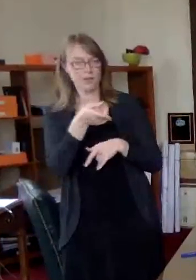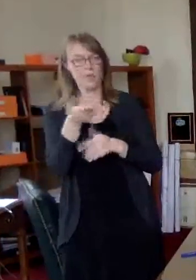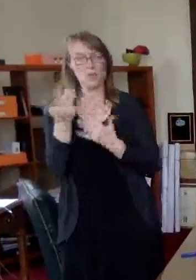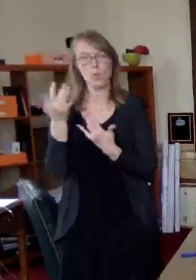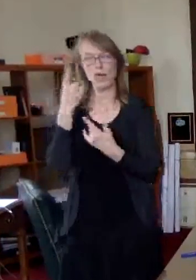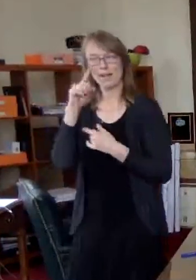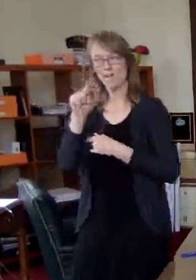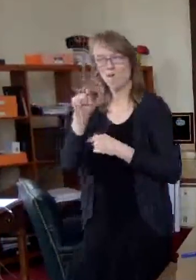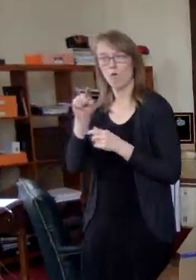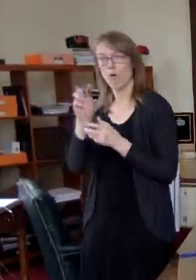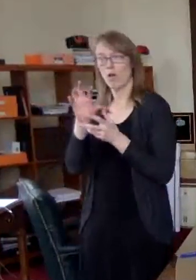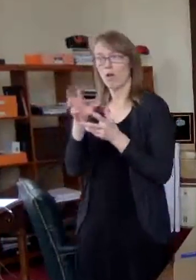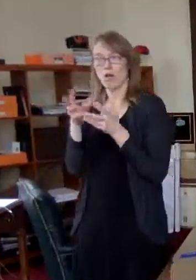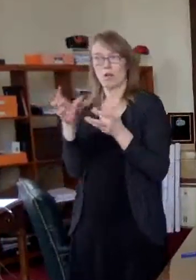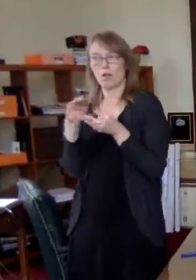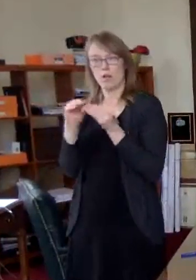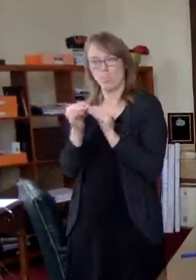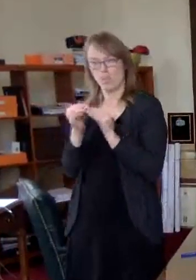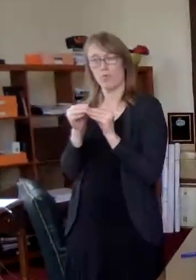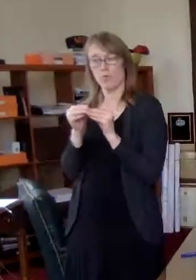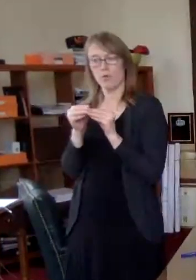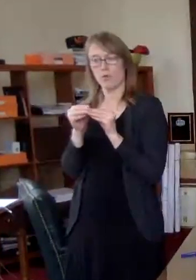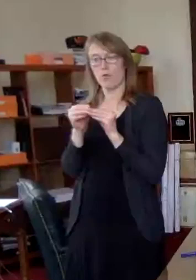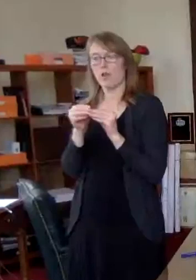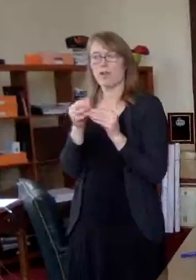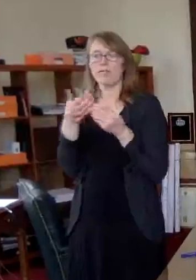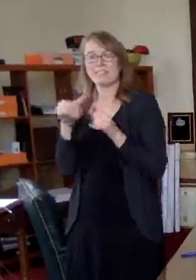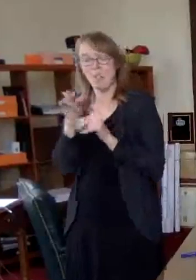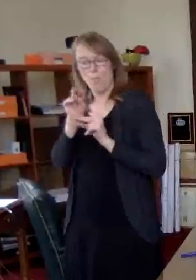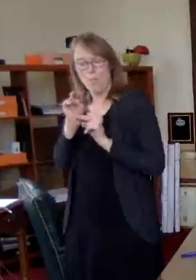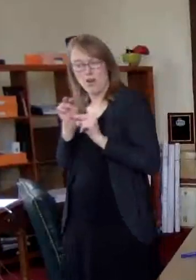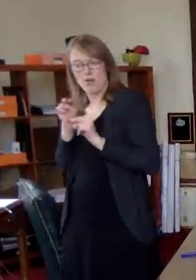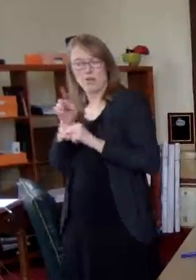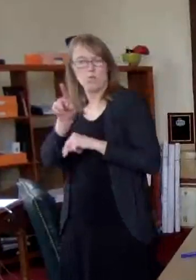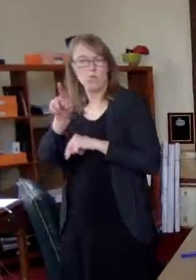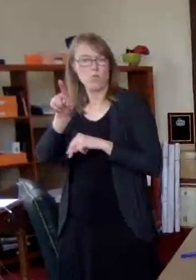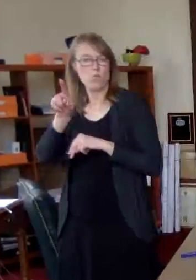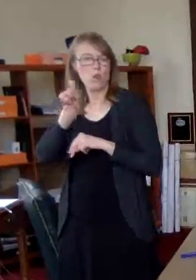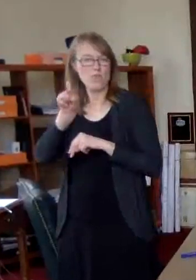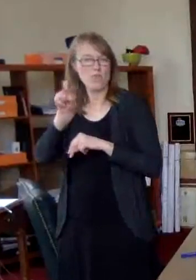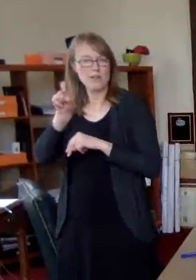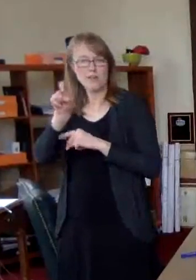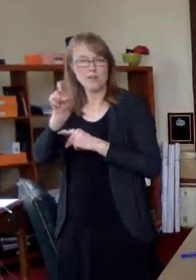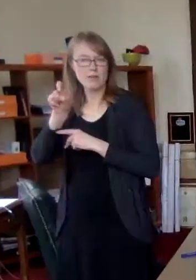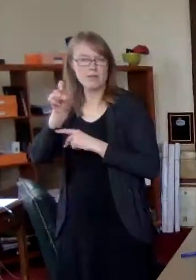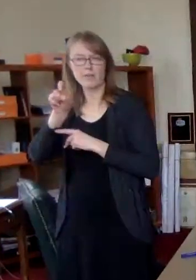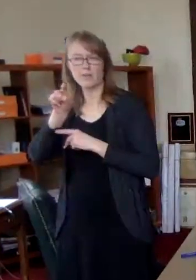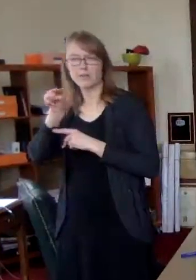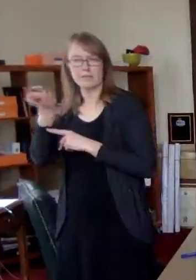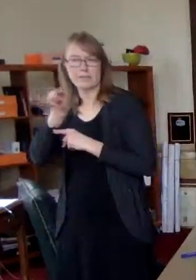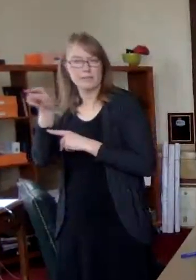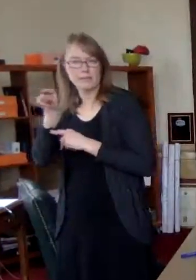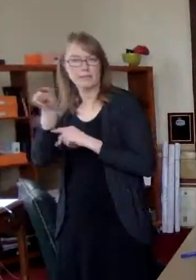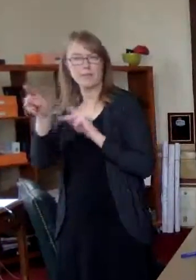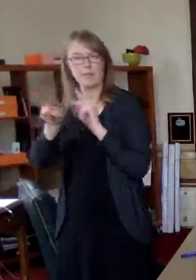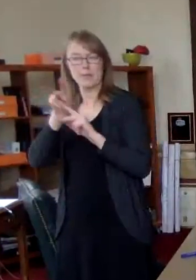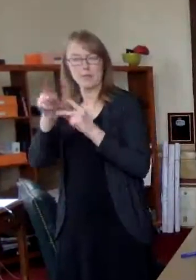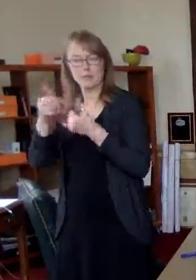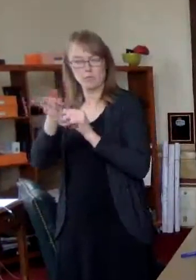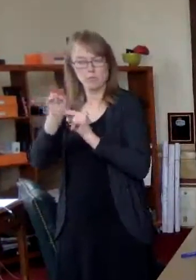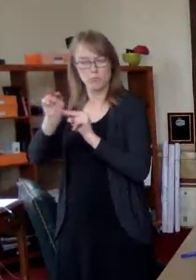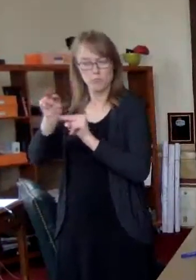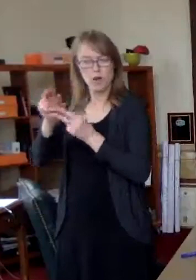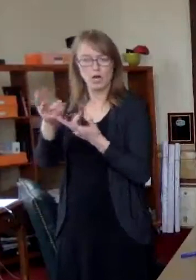are monitoring around 150 people. These were the numbers at the end of the day yesterday. And so that's in the city of St. Louis,